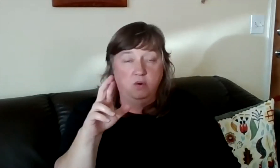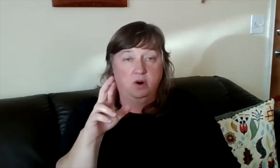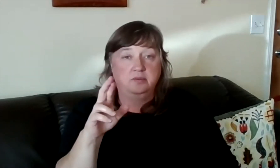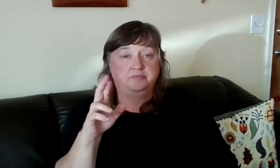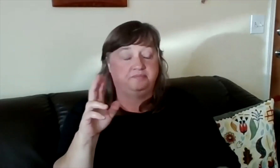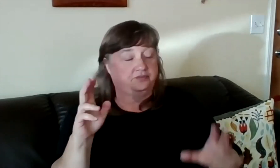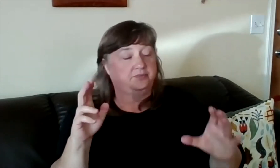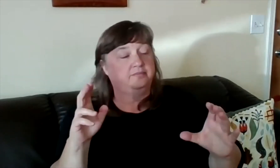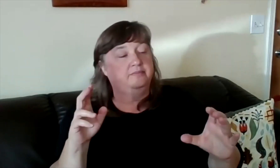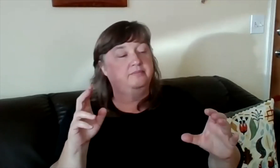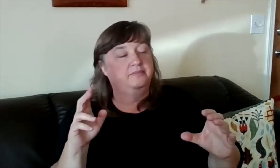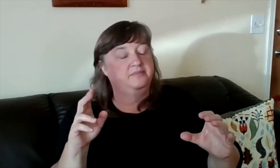Or